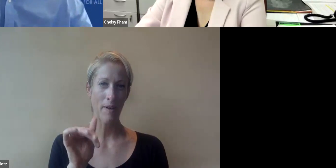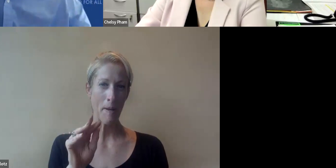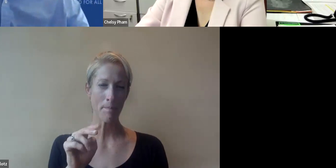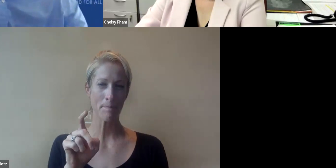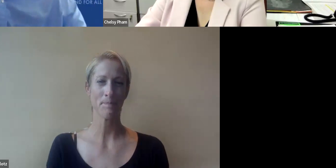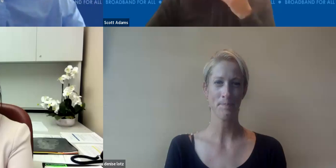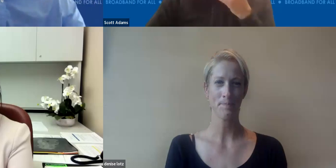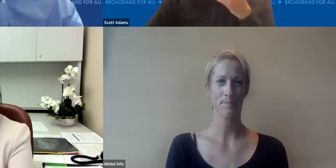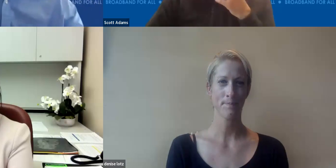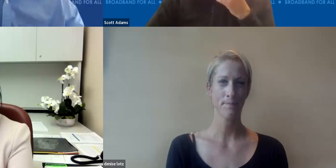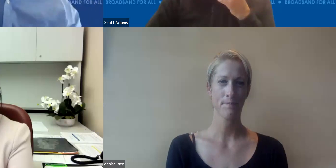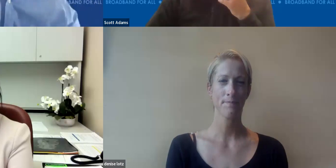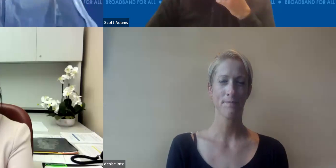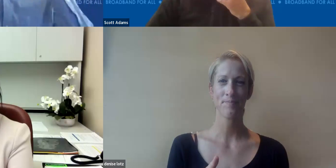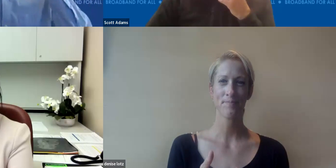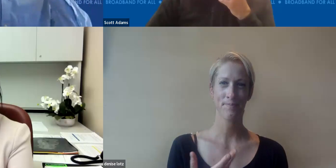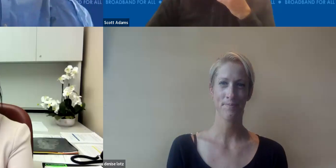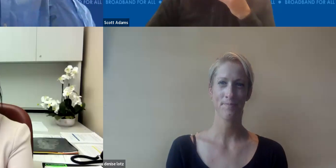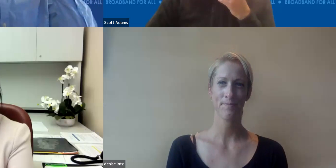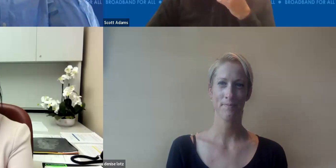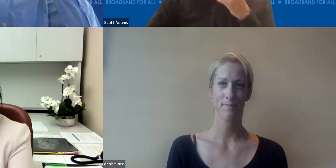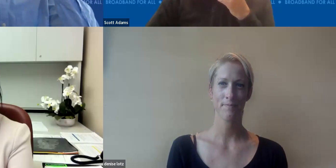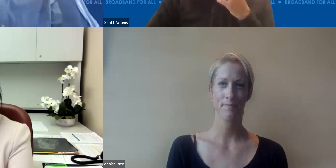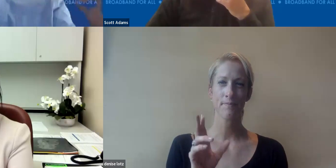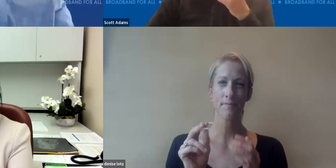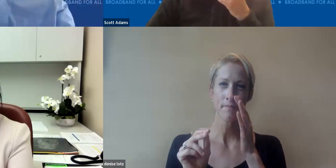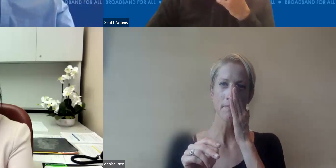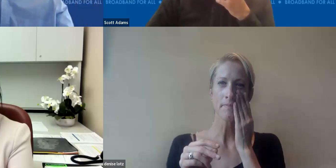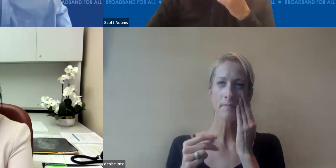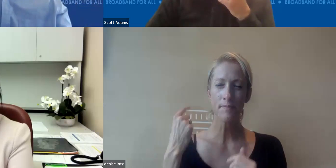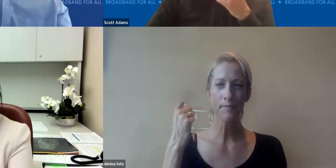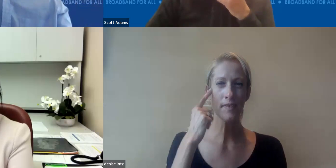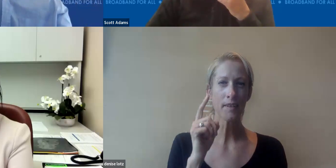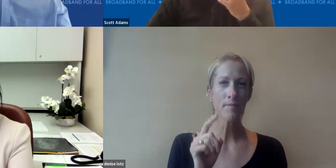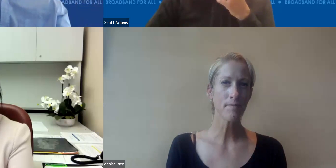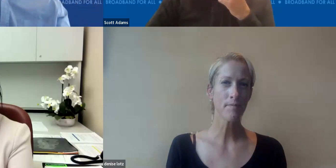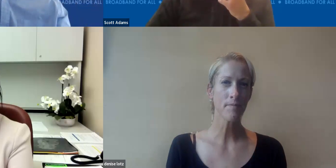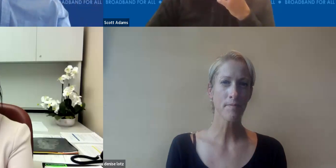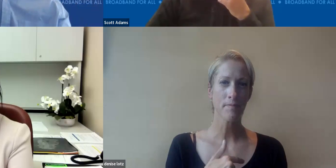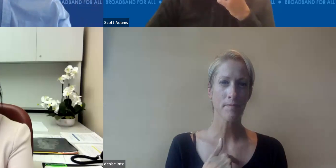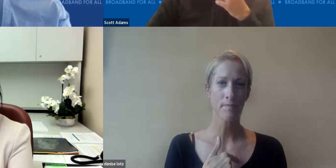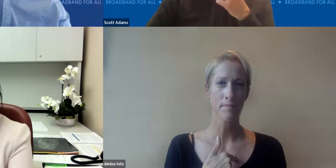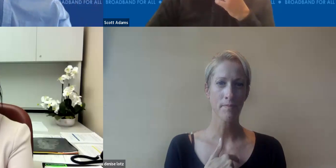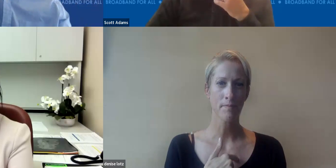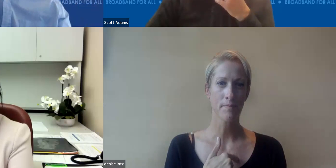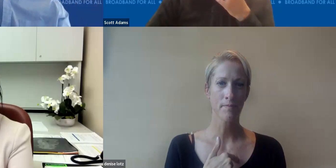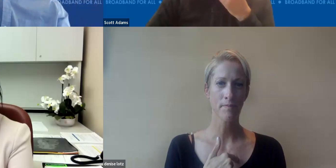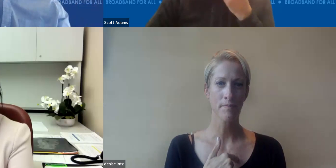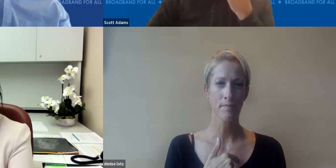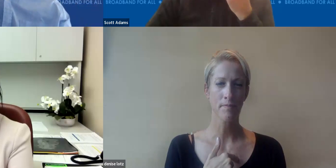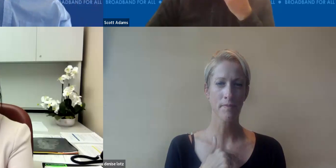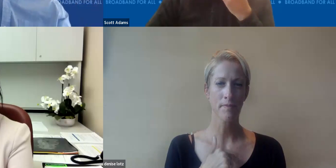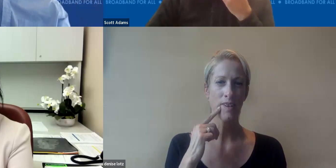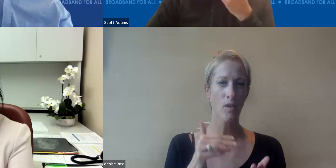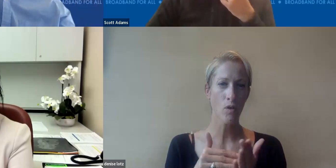Cole, I think you hit the nail on the head. Just the reoccurring theme of kind of it takes a